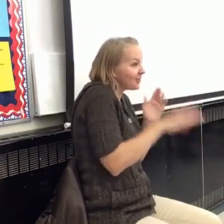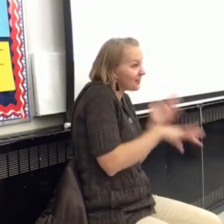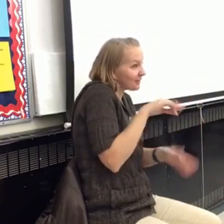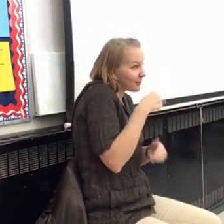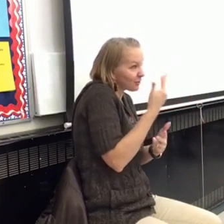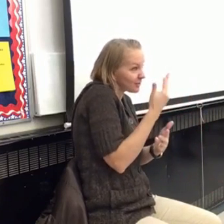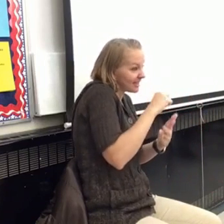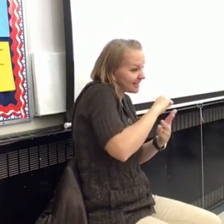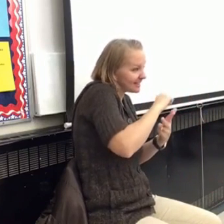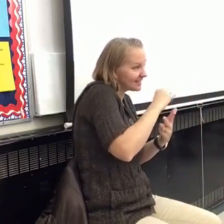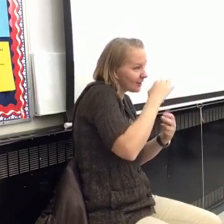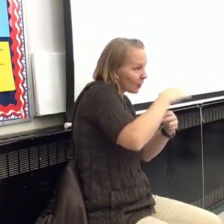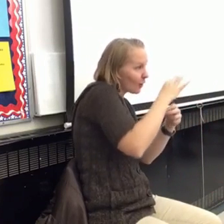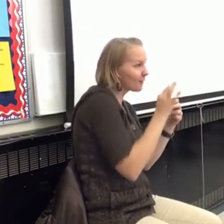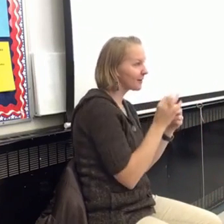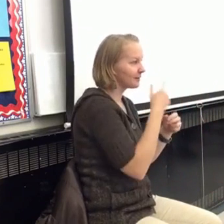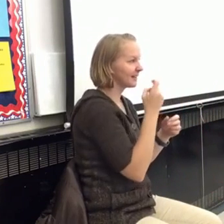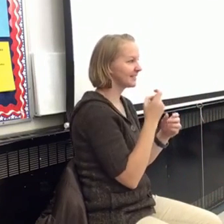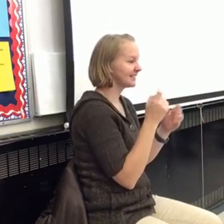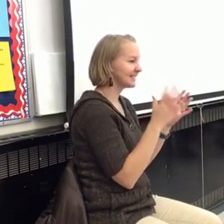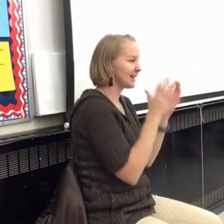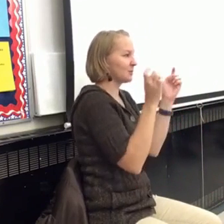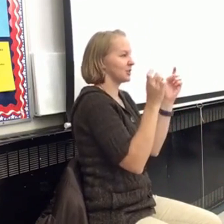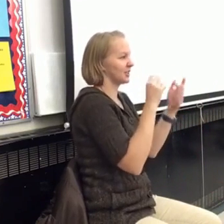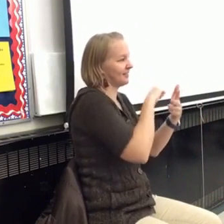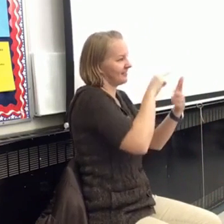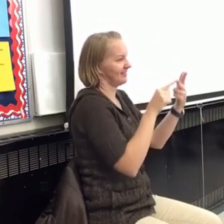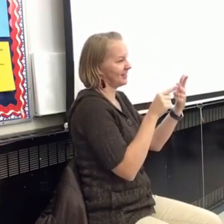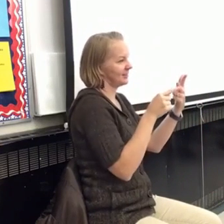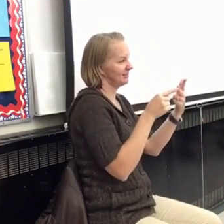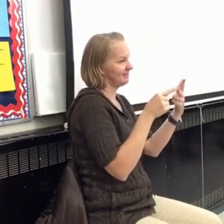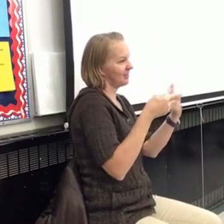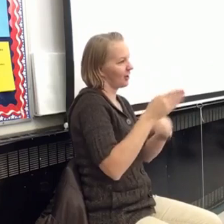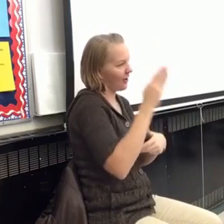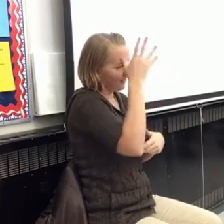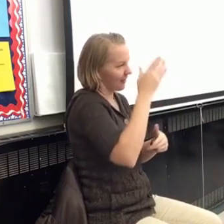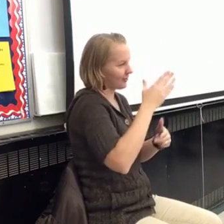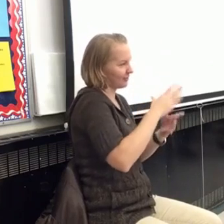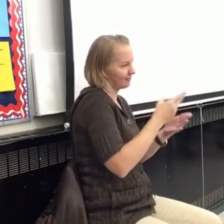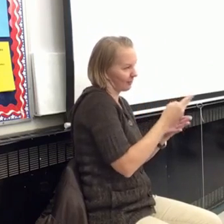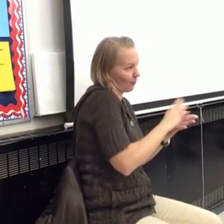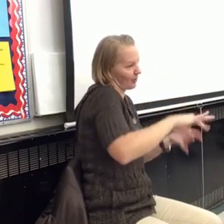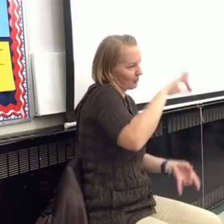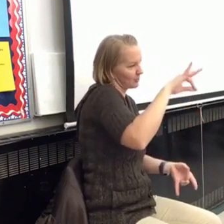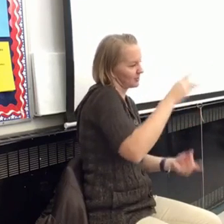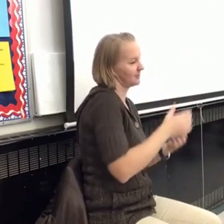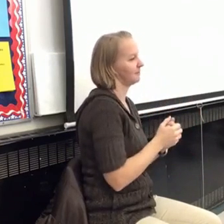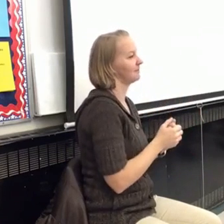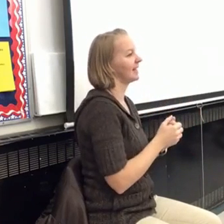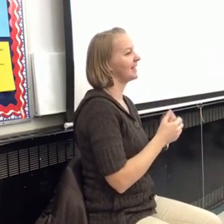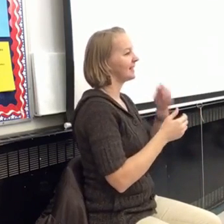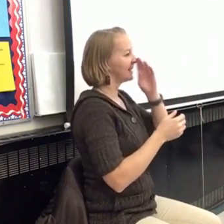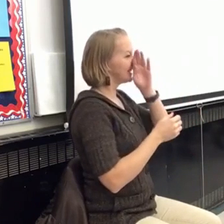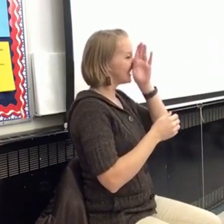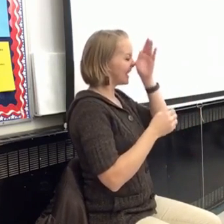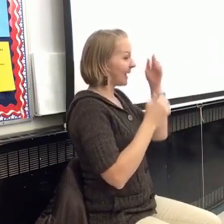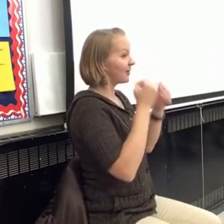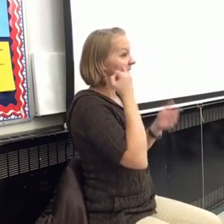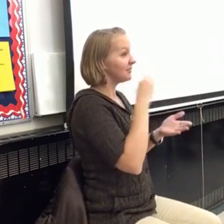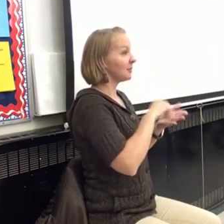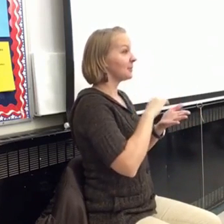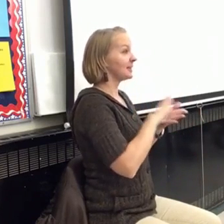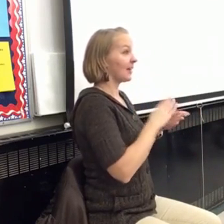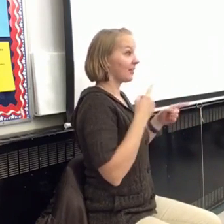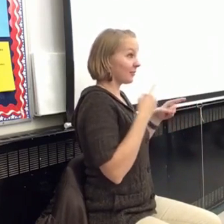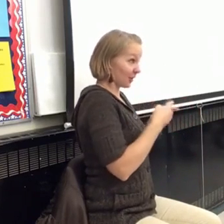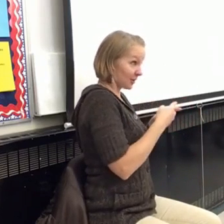because it was in celebration of the Trinity. Now, again, in terms of controversy with religion, if you will write down